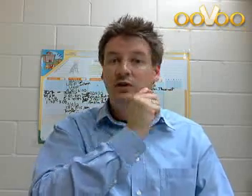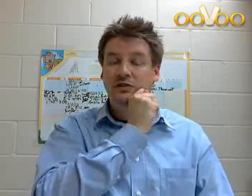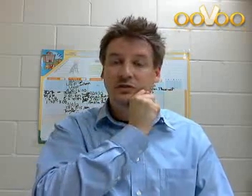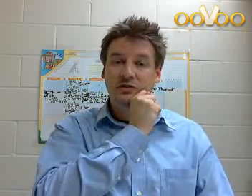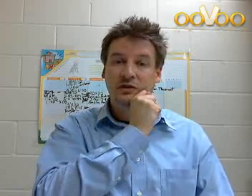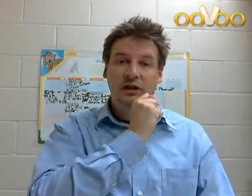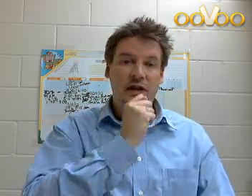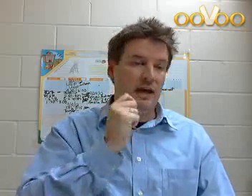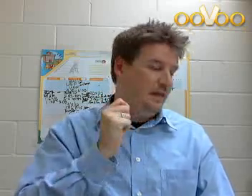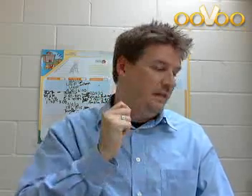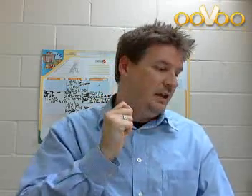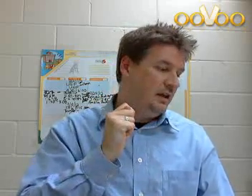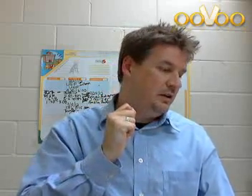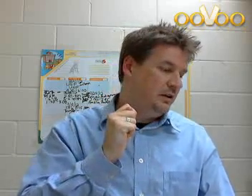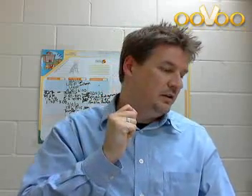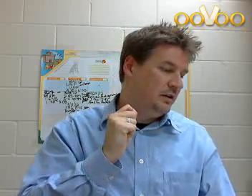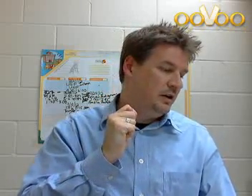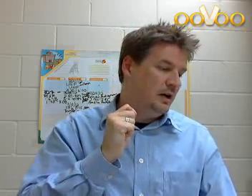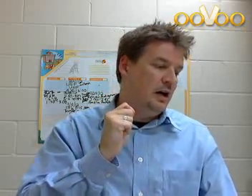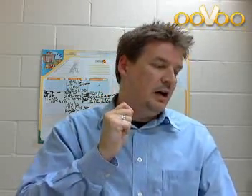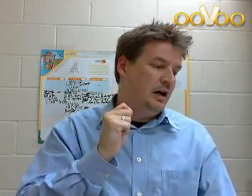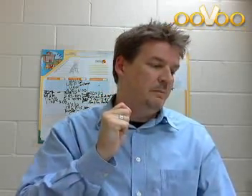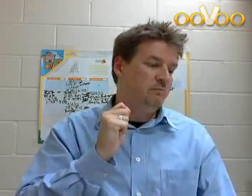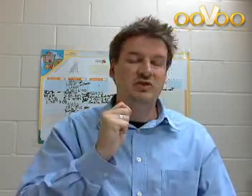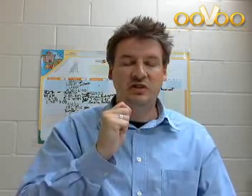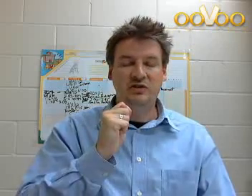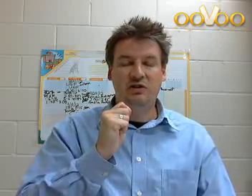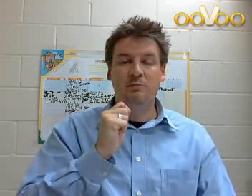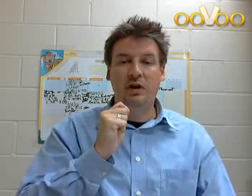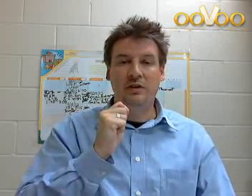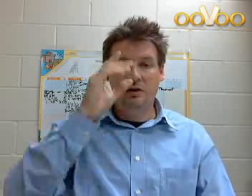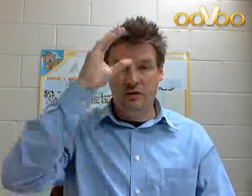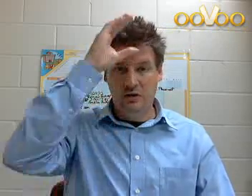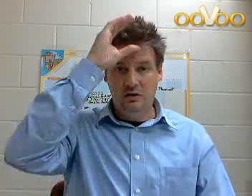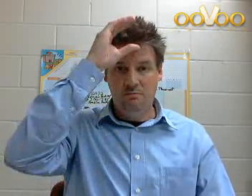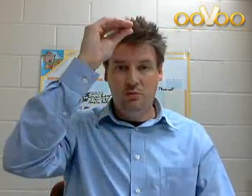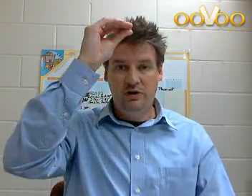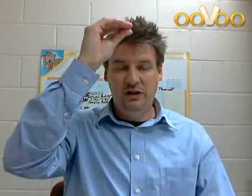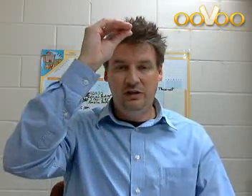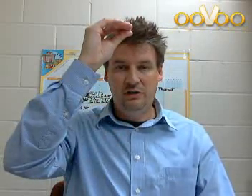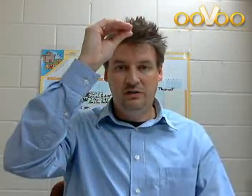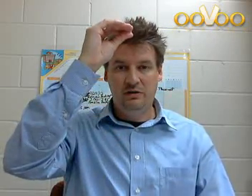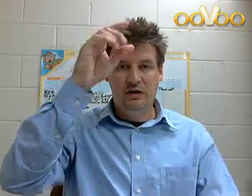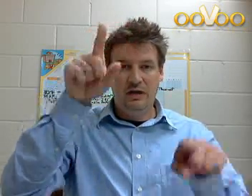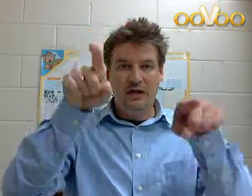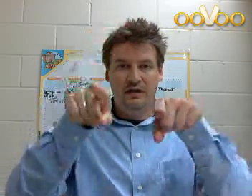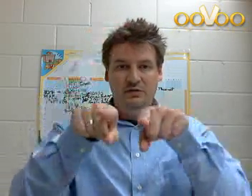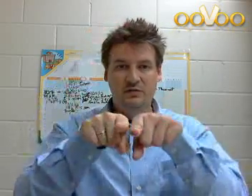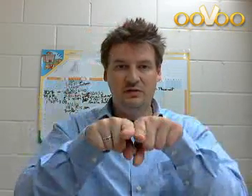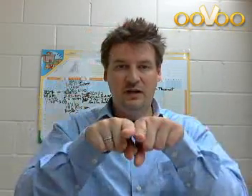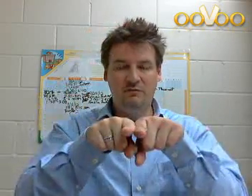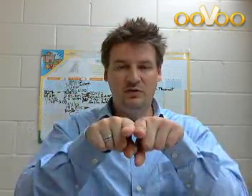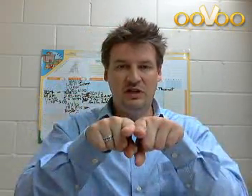twins. And then sister and brother, boy, and this is the sign for